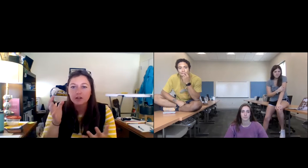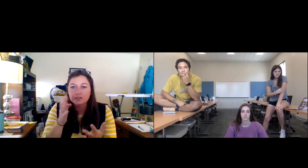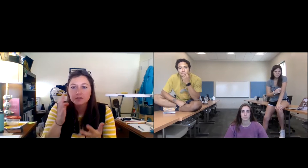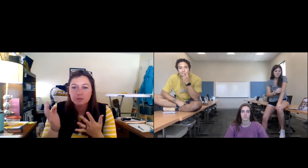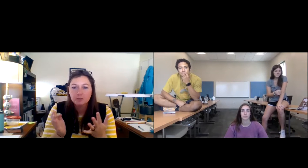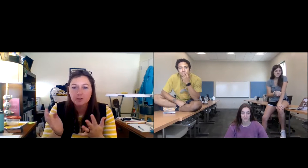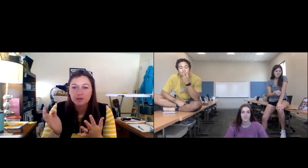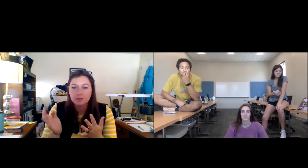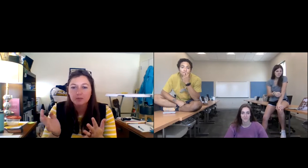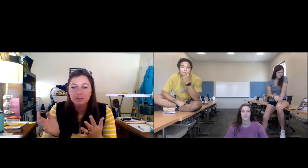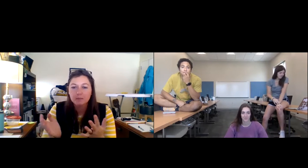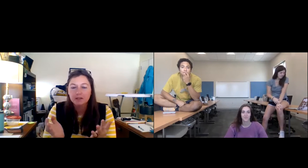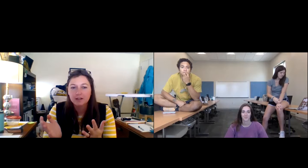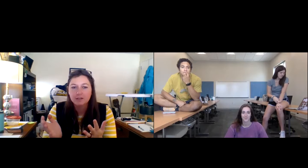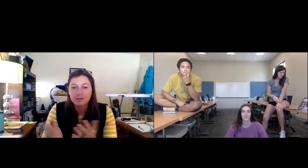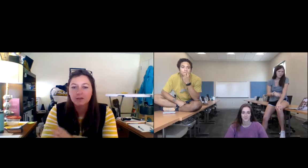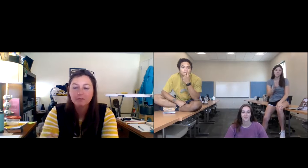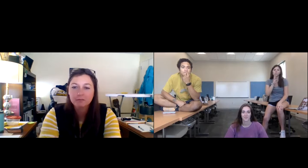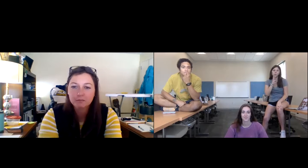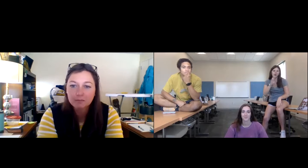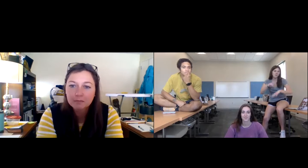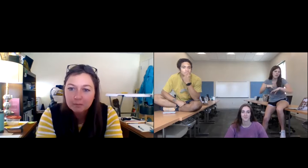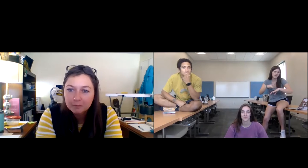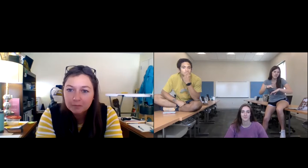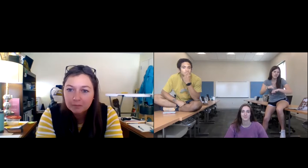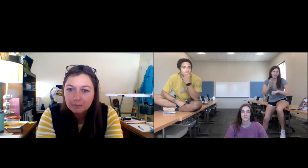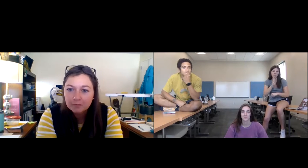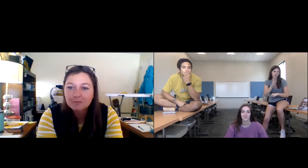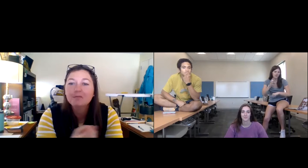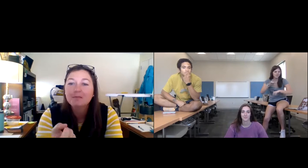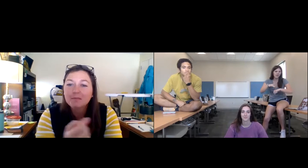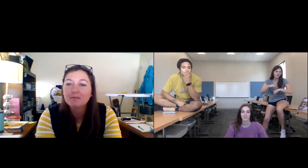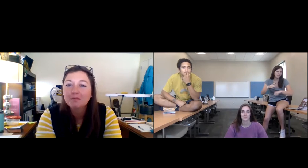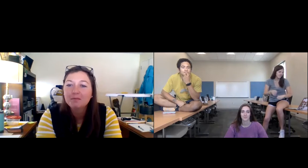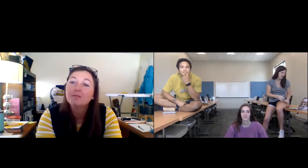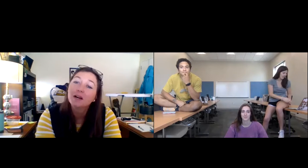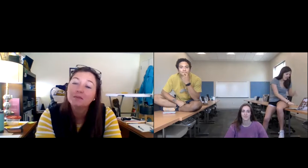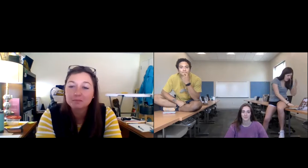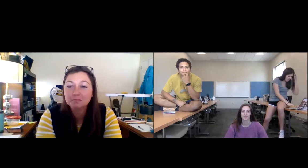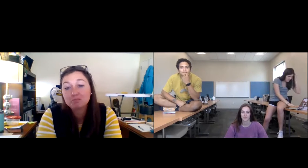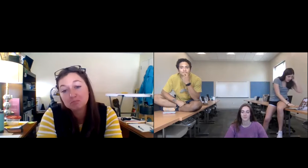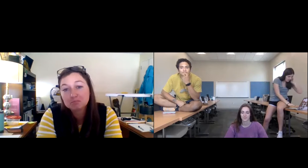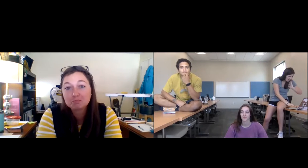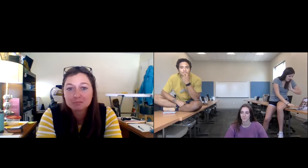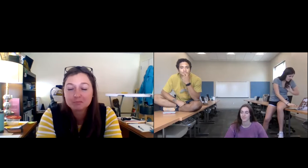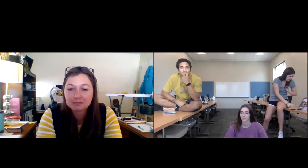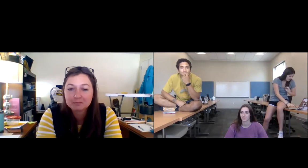orange so people would know, like pumpkin kind of thing? Okay. Watermelon, like you do the water sign and then flick it. Oh. And let's see,